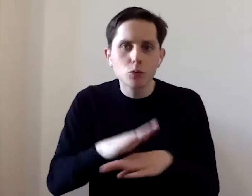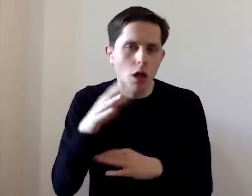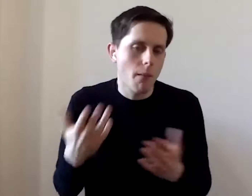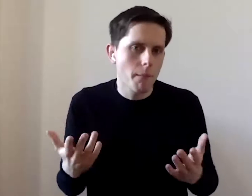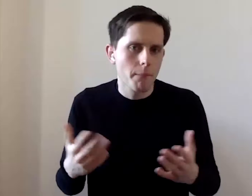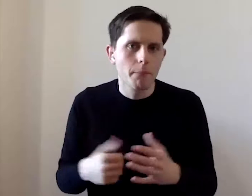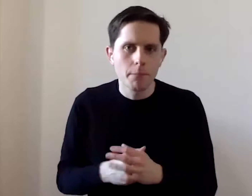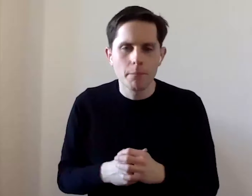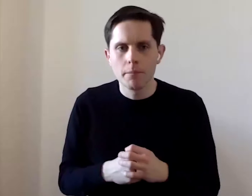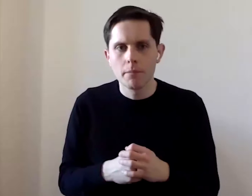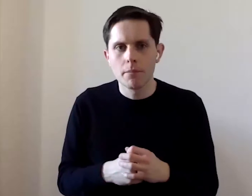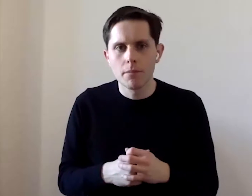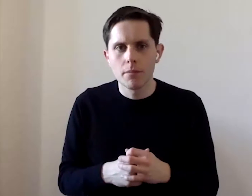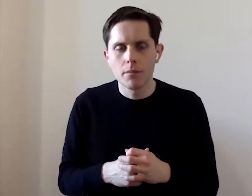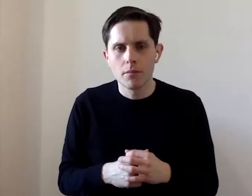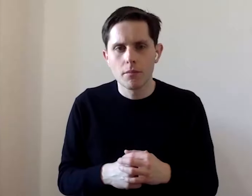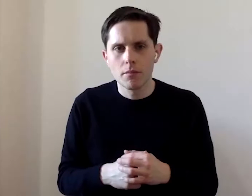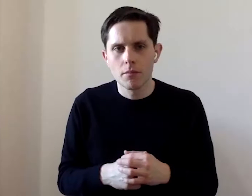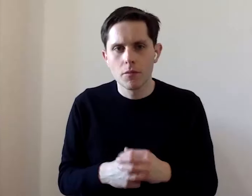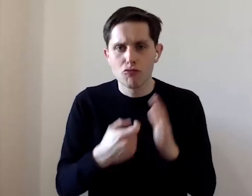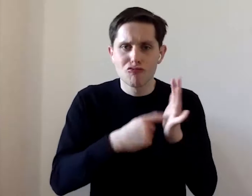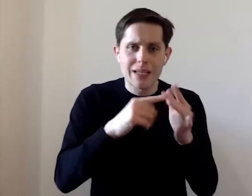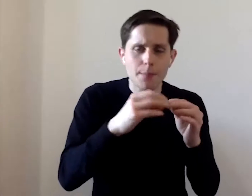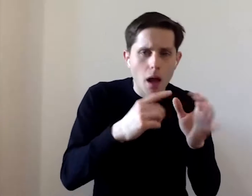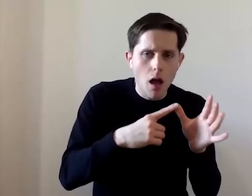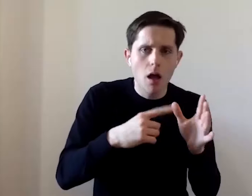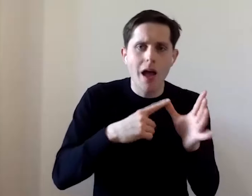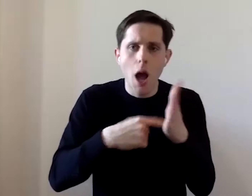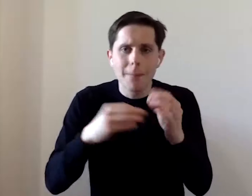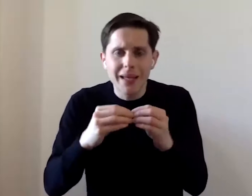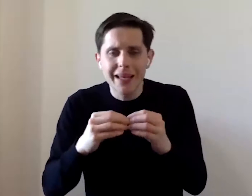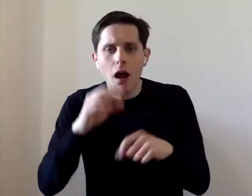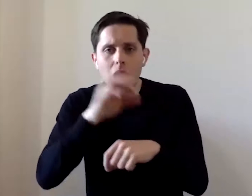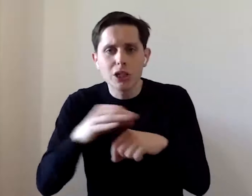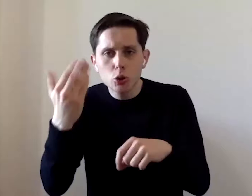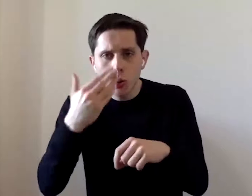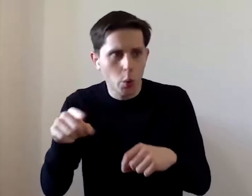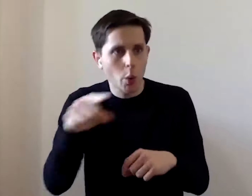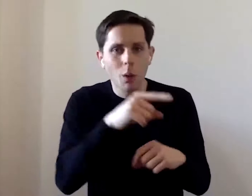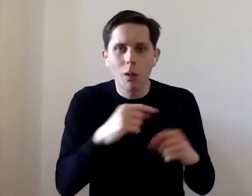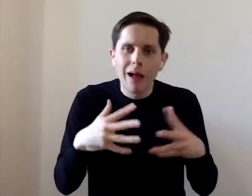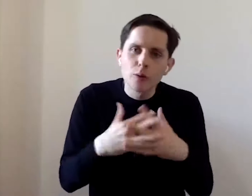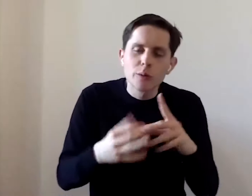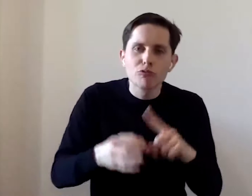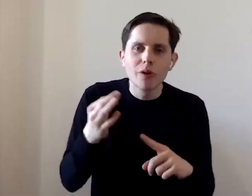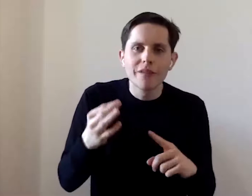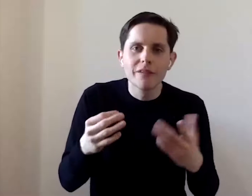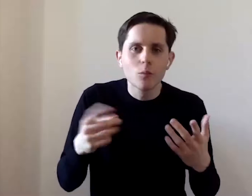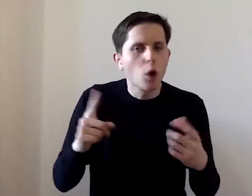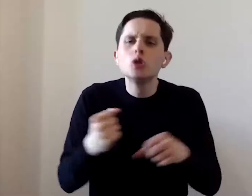would have made the process so much easier? We touched on them today, but I think it'd be nice to think about what can happen now. What can RIBA do? What can